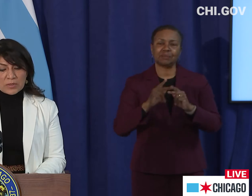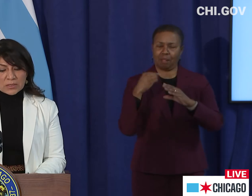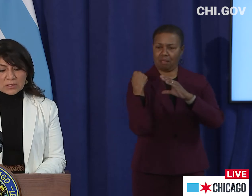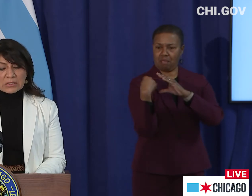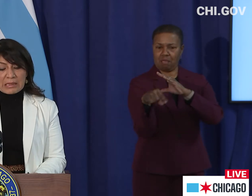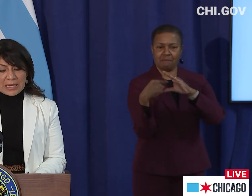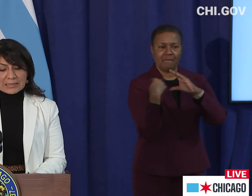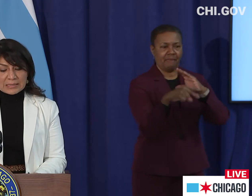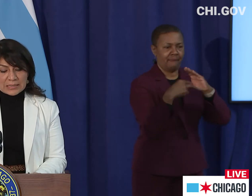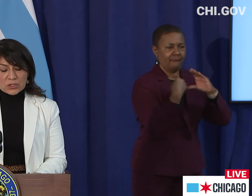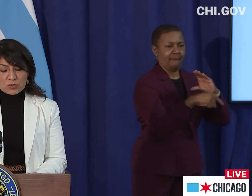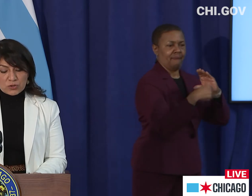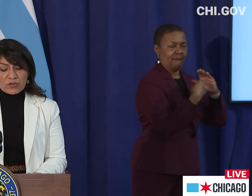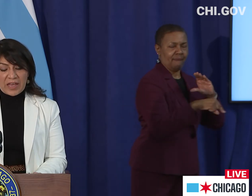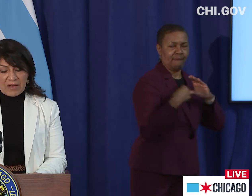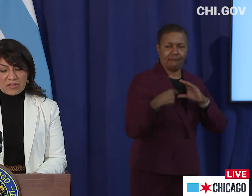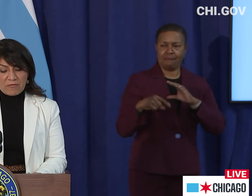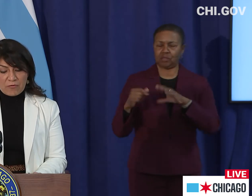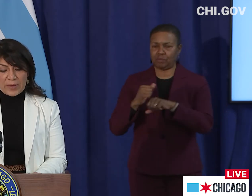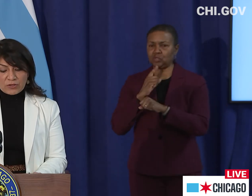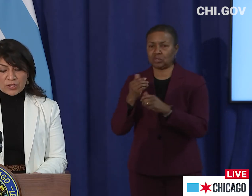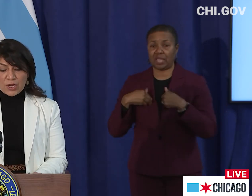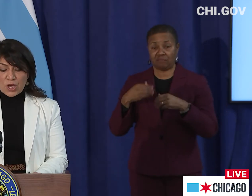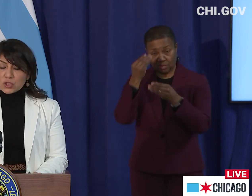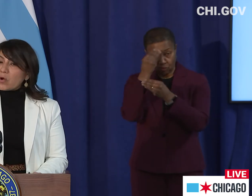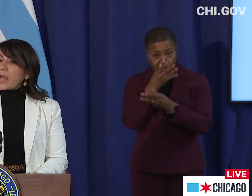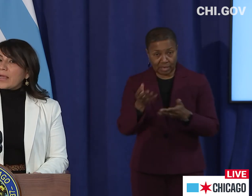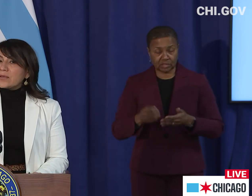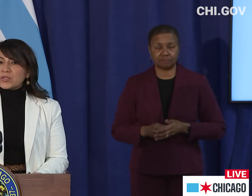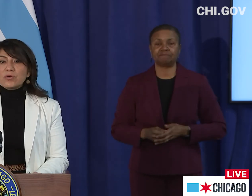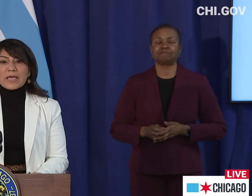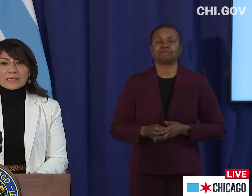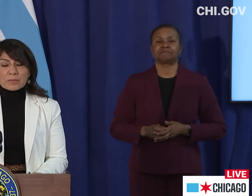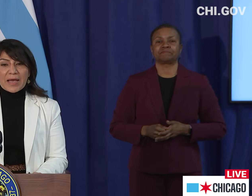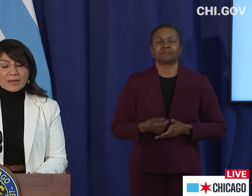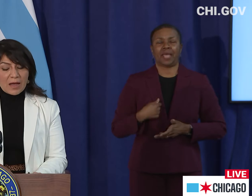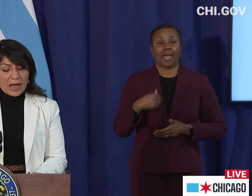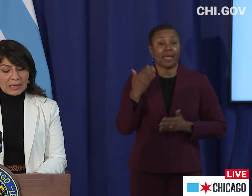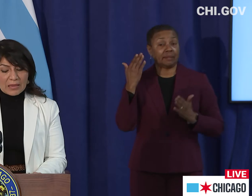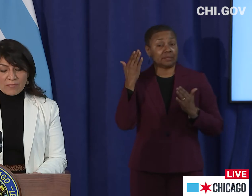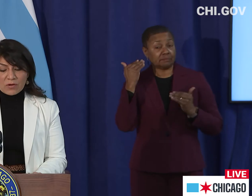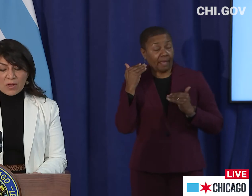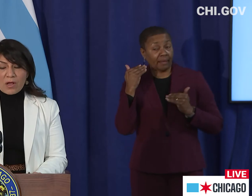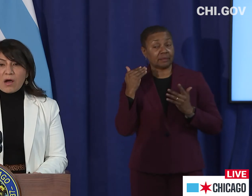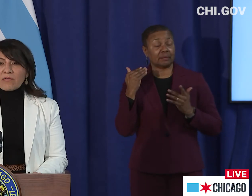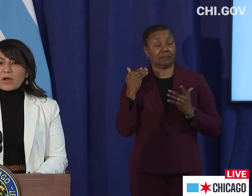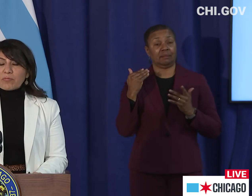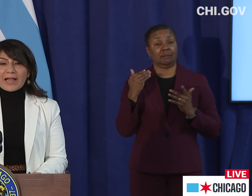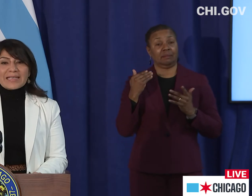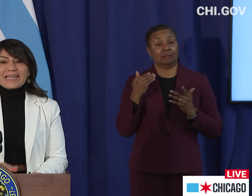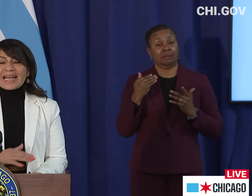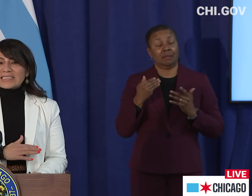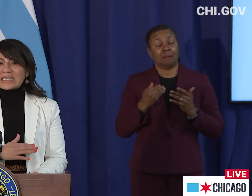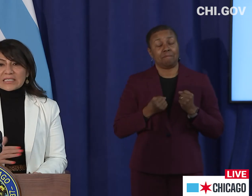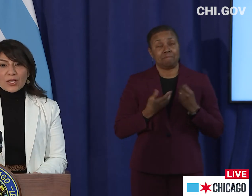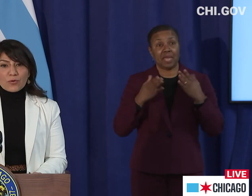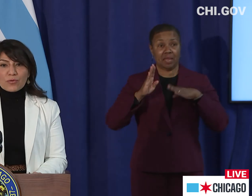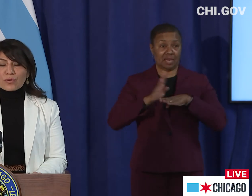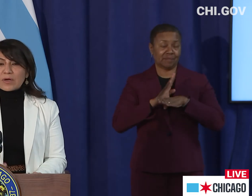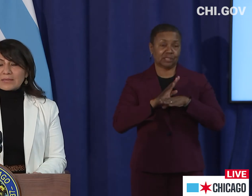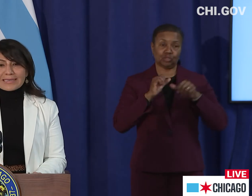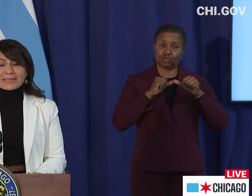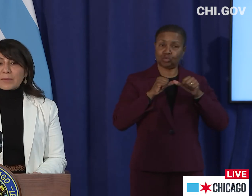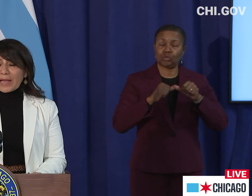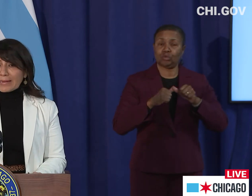emails to our businesses and licensees to ensure they have the information. So I certainly expect a high level of compliance that has